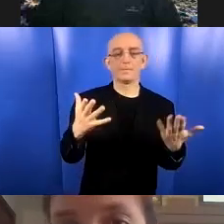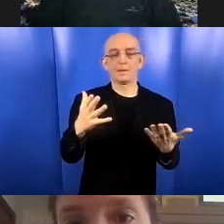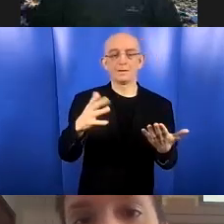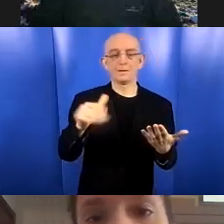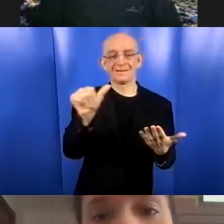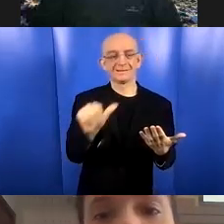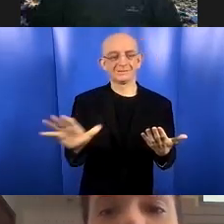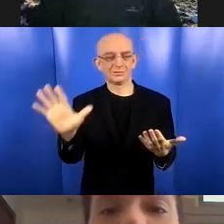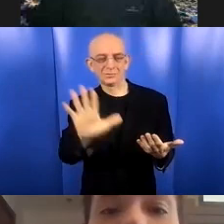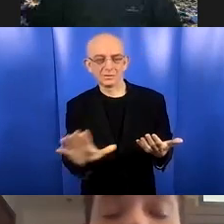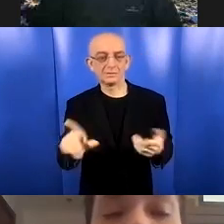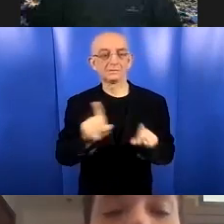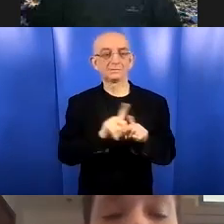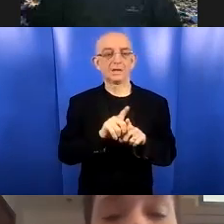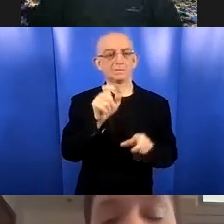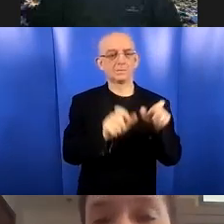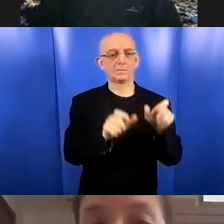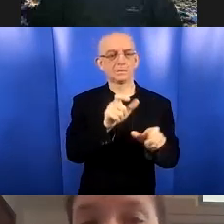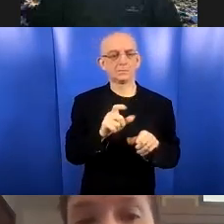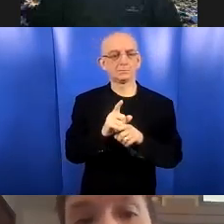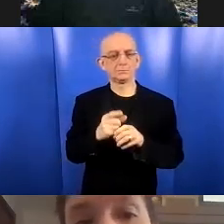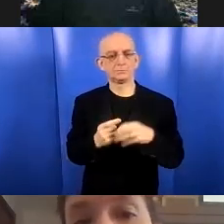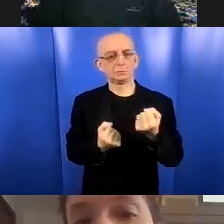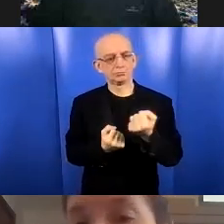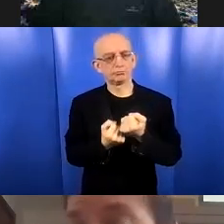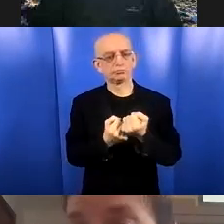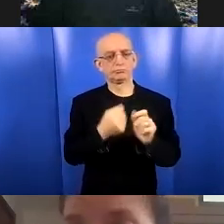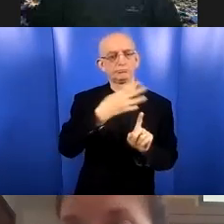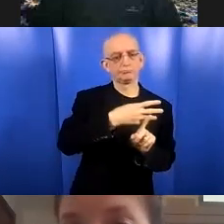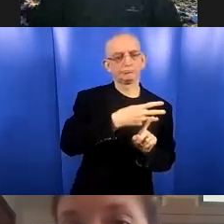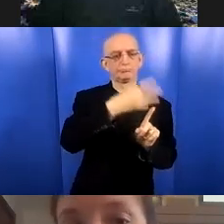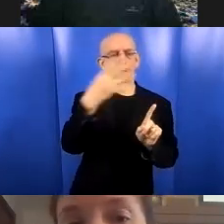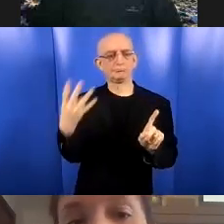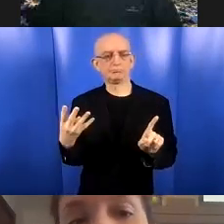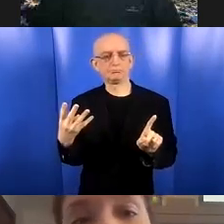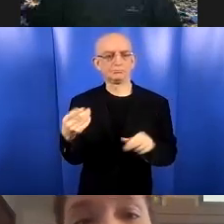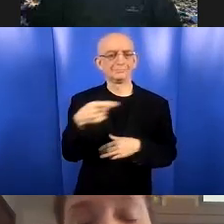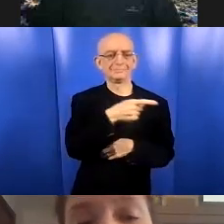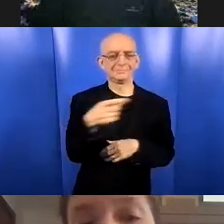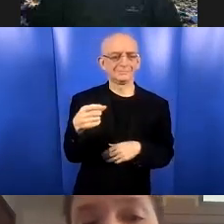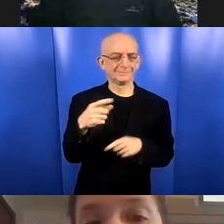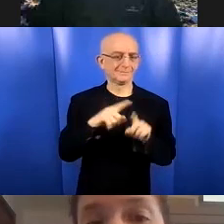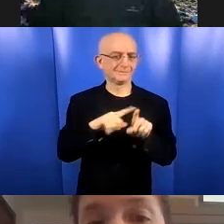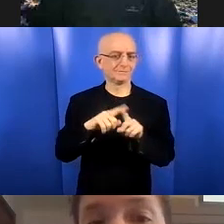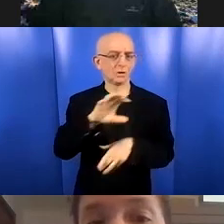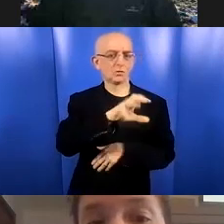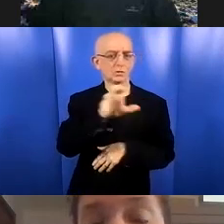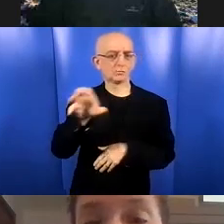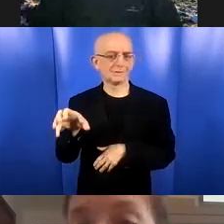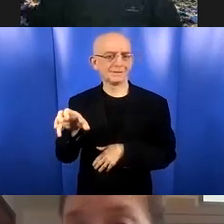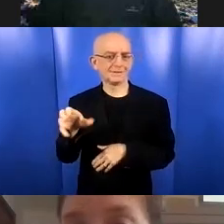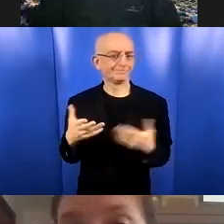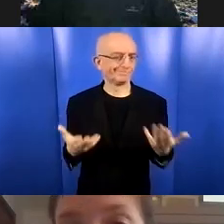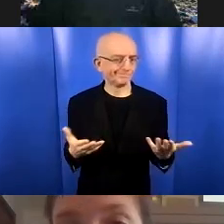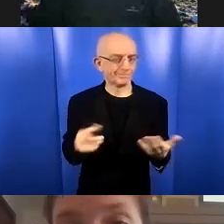different countries. So to be frank with you, when it comes to people with disabilities, our research